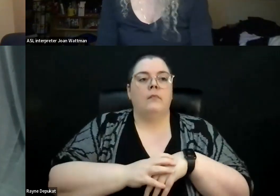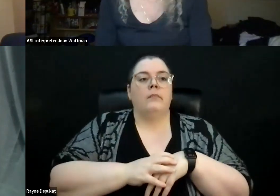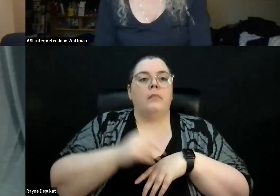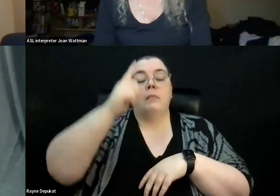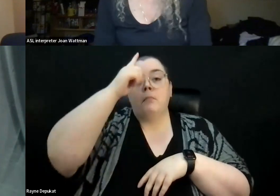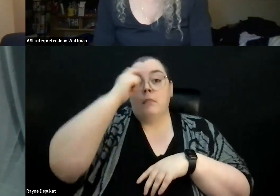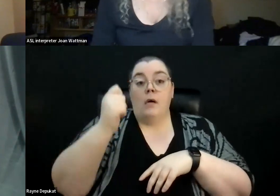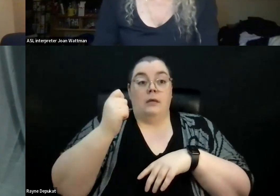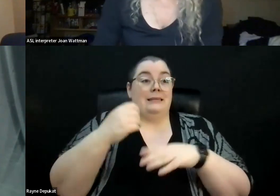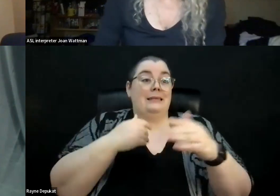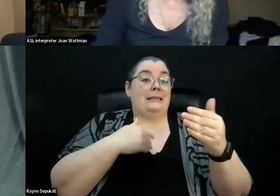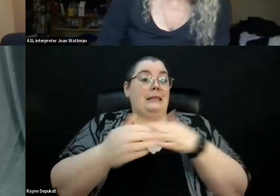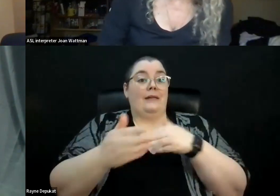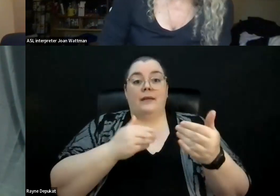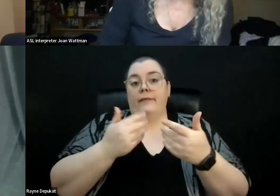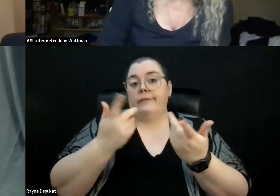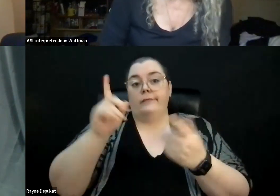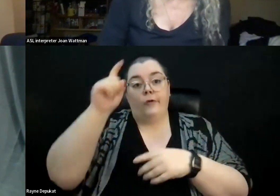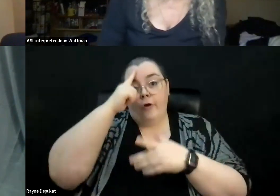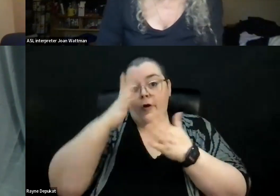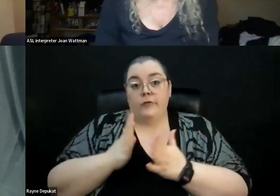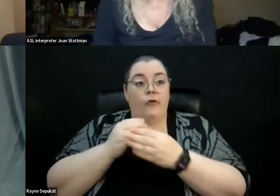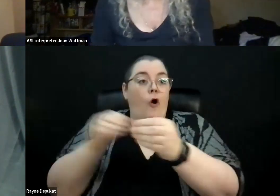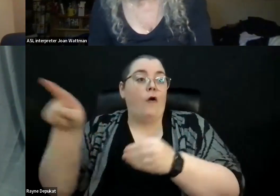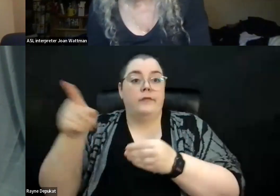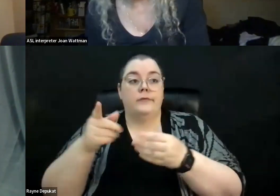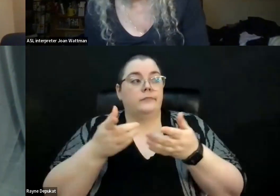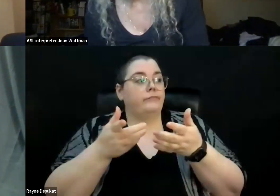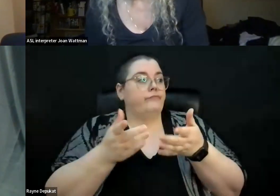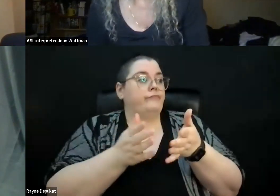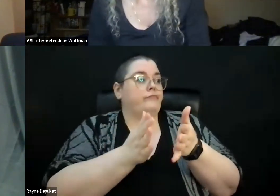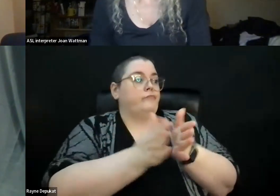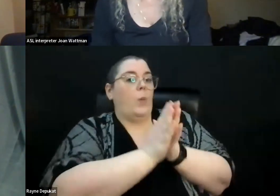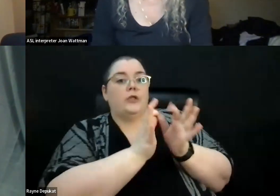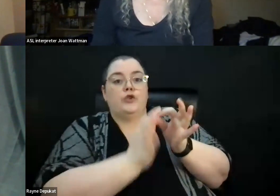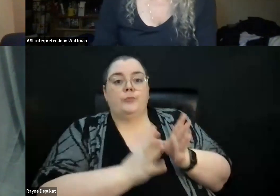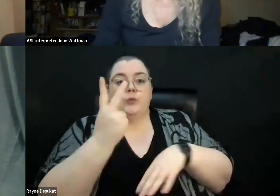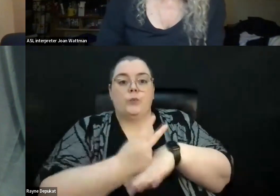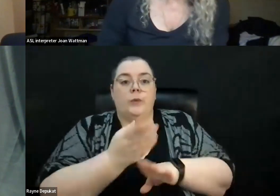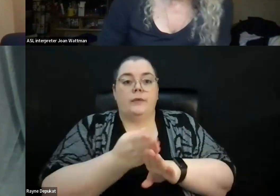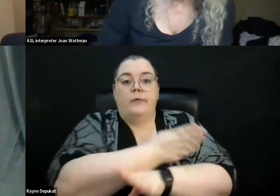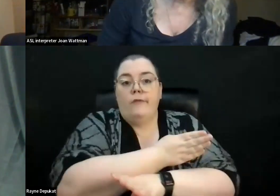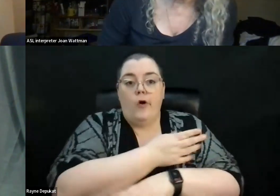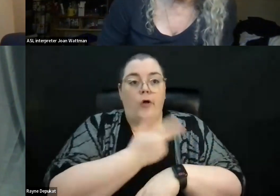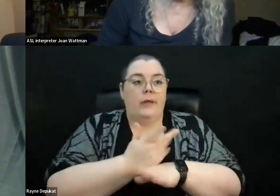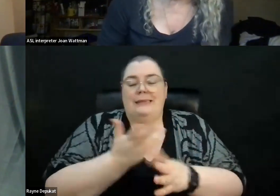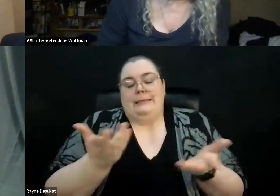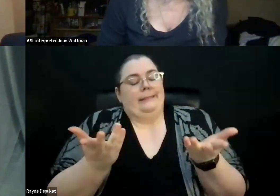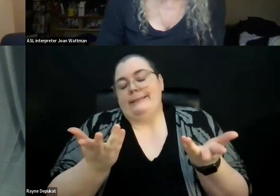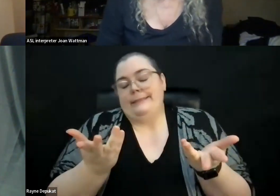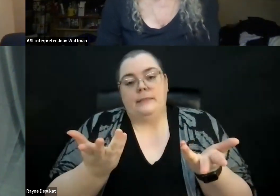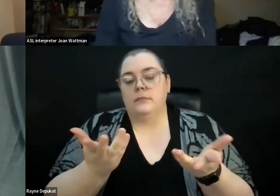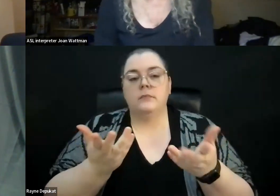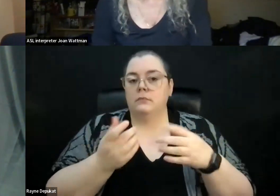minute need for a press conference or an announcement or emergency. You know, we've had communication with the